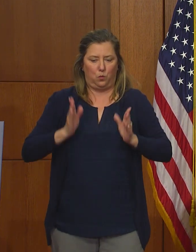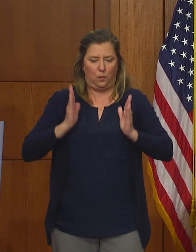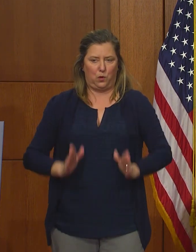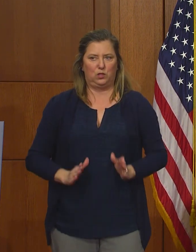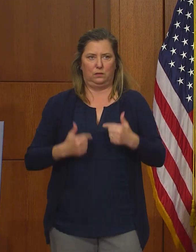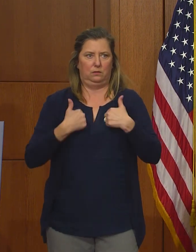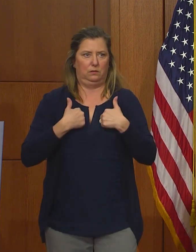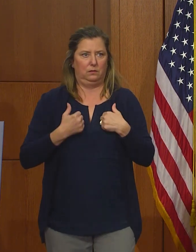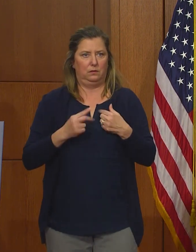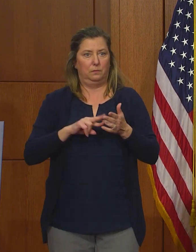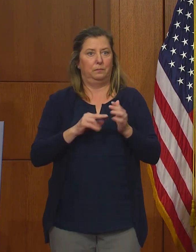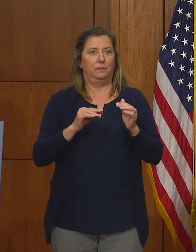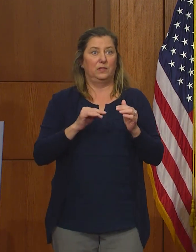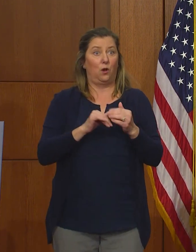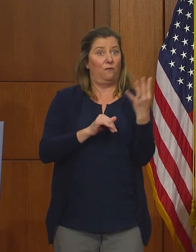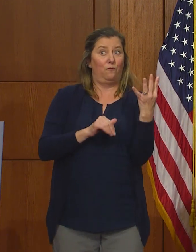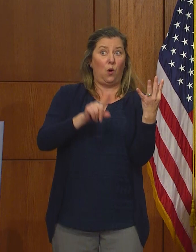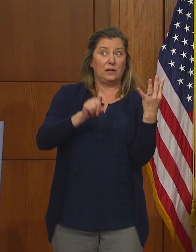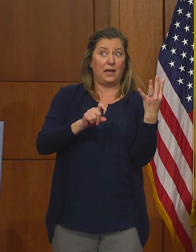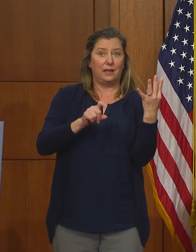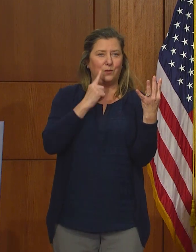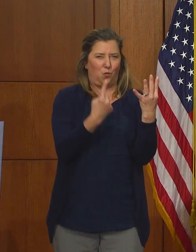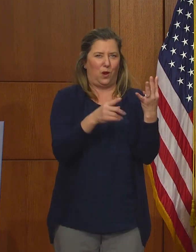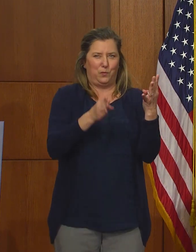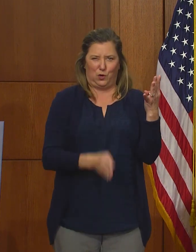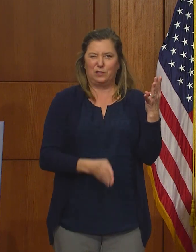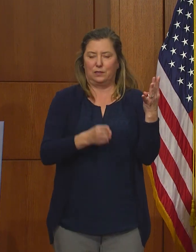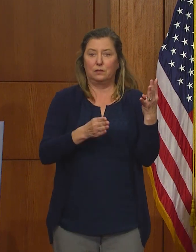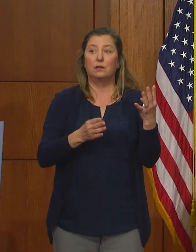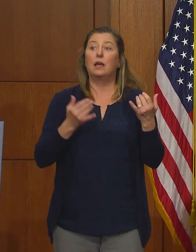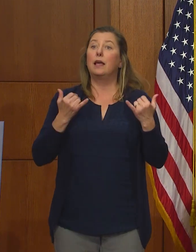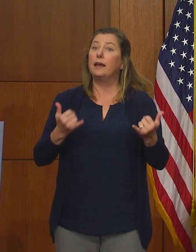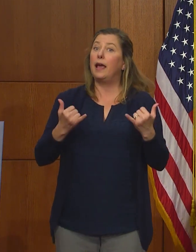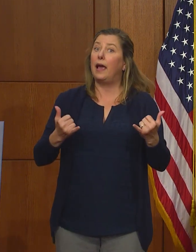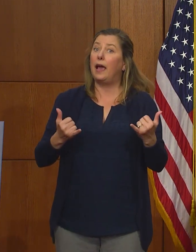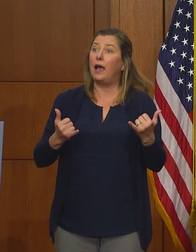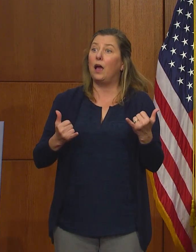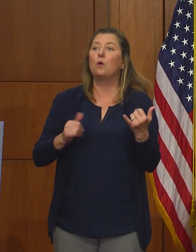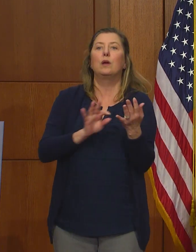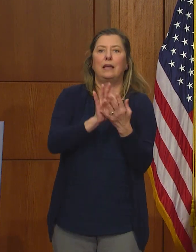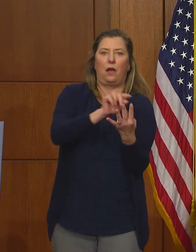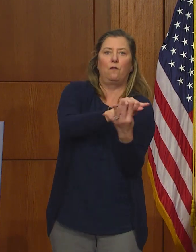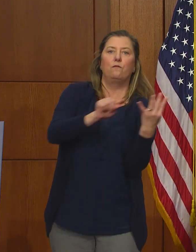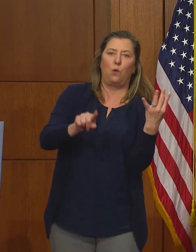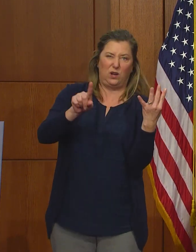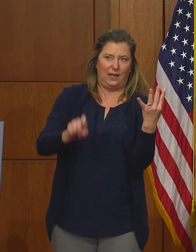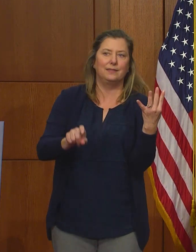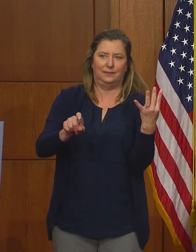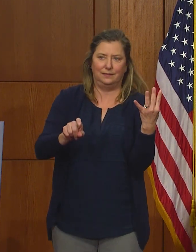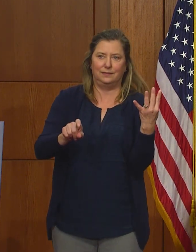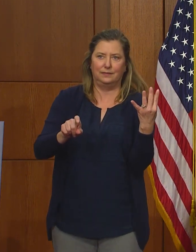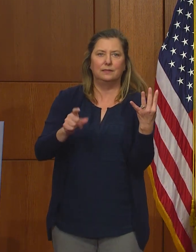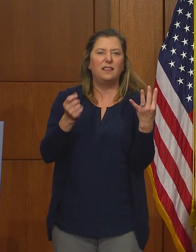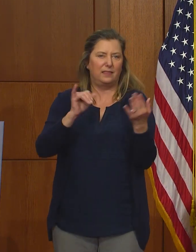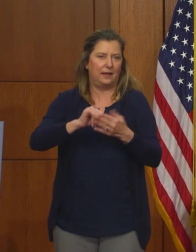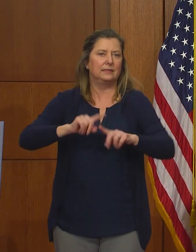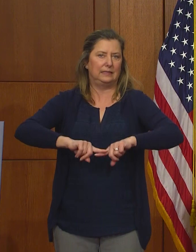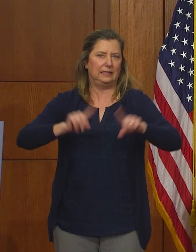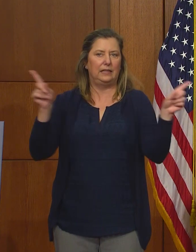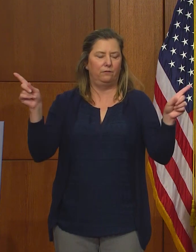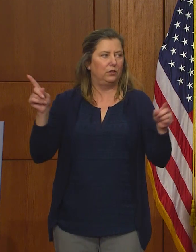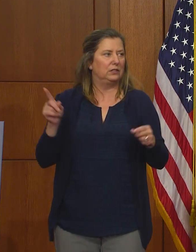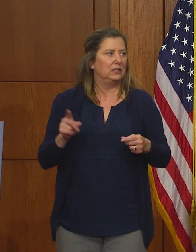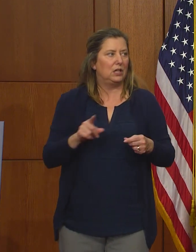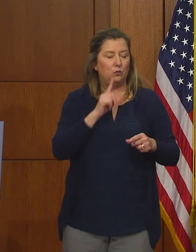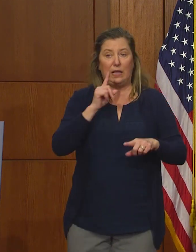I was 1 person. What we're doing now is we're counting the 4 tests. And that's the difference. So you